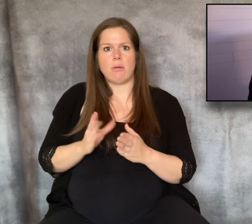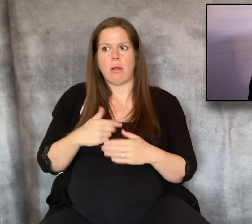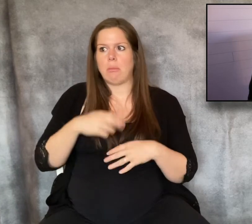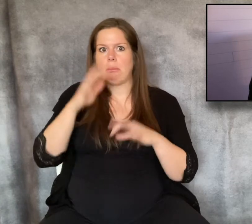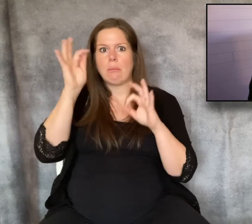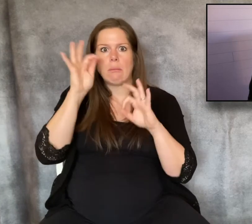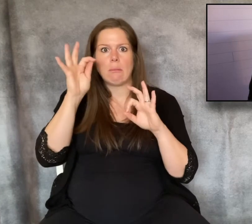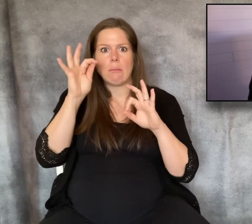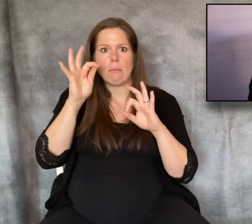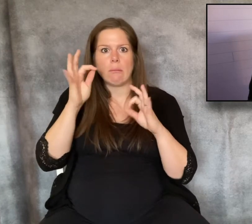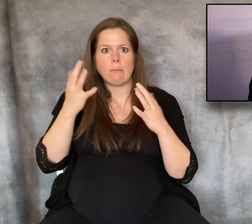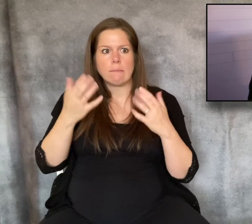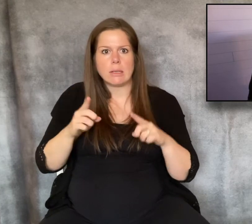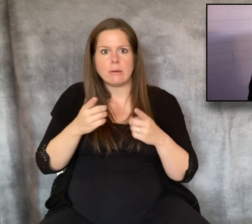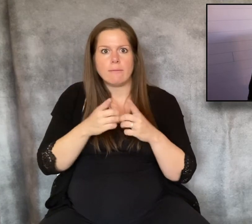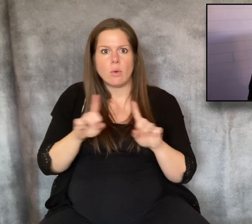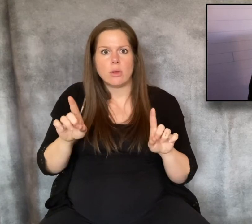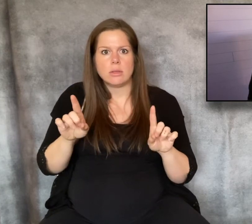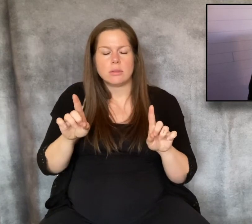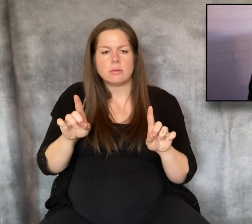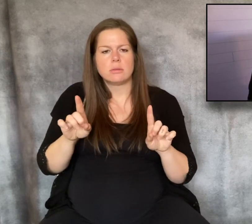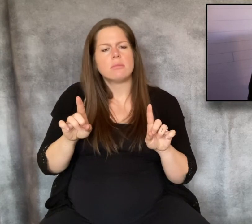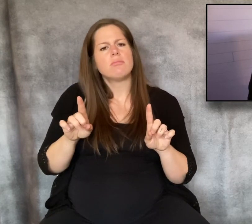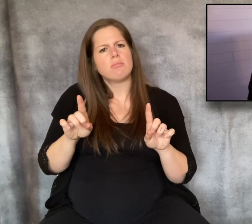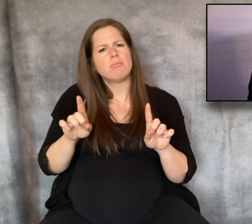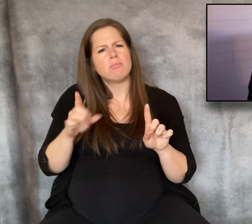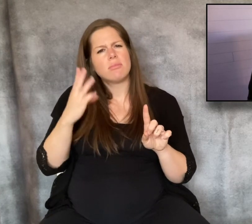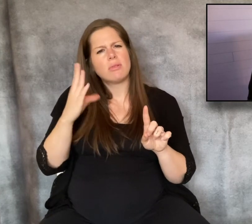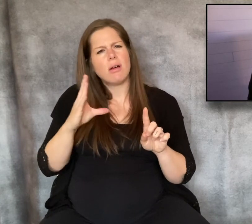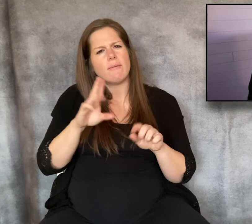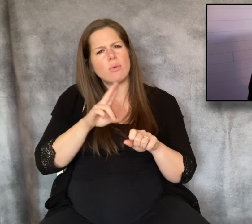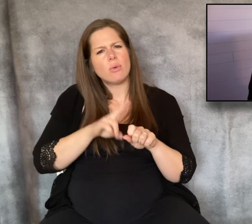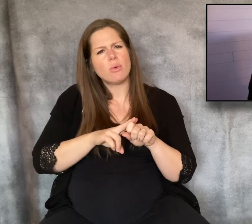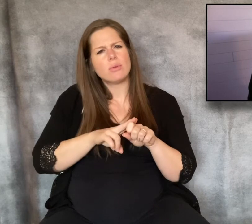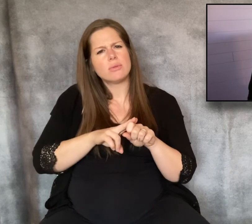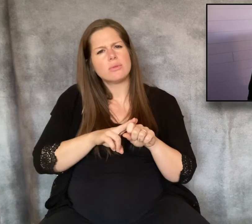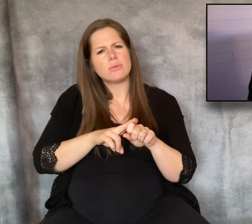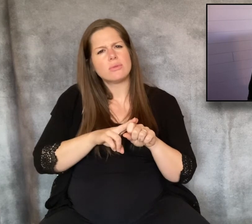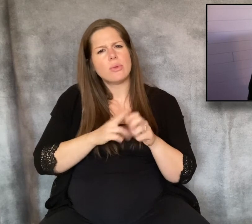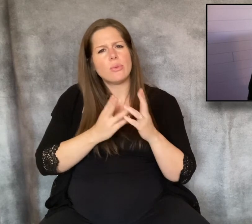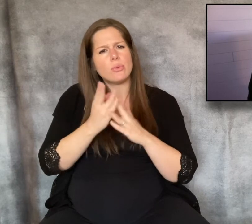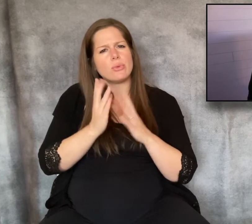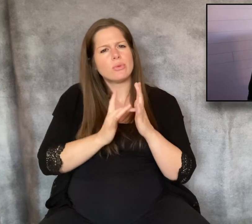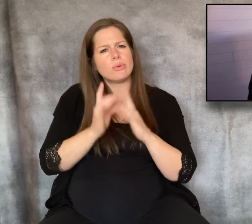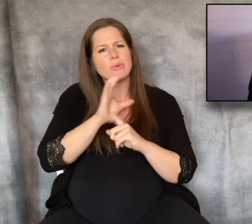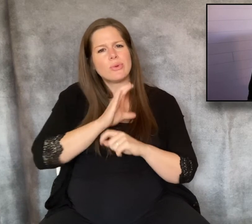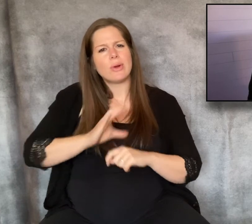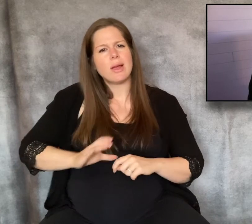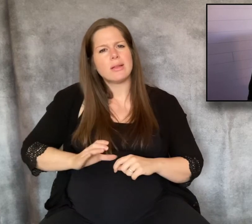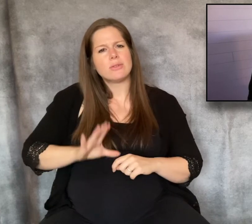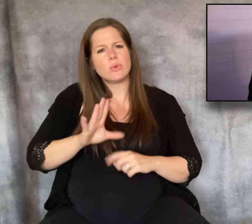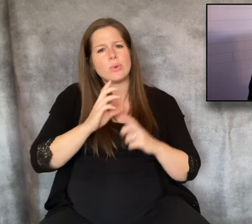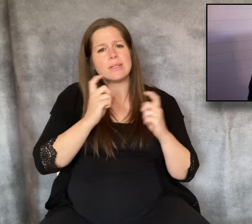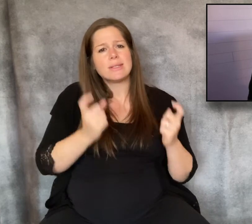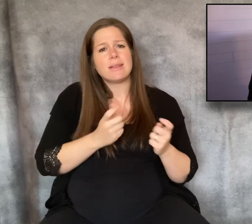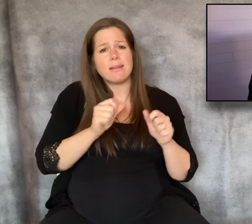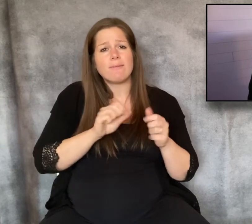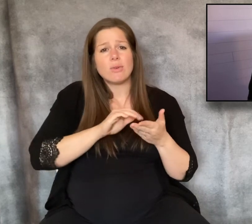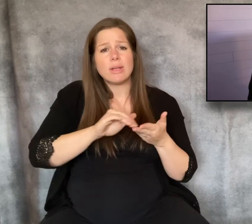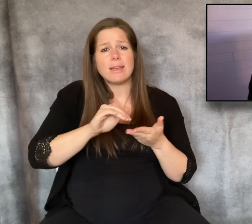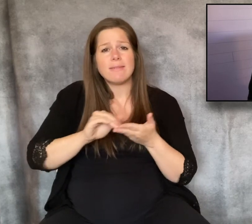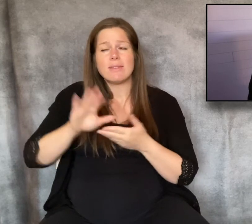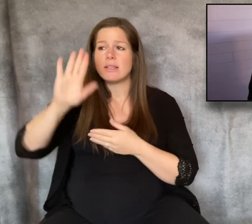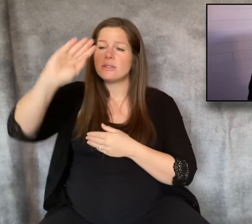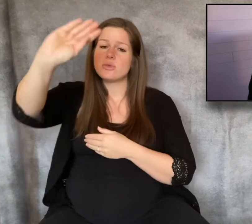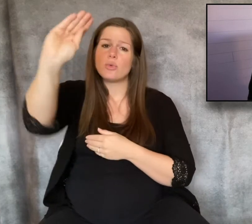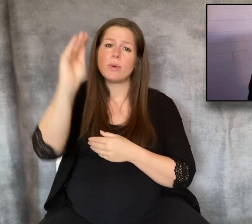say, and maybe you weren't even a believer at that time. Just know that the gospel of Jesus Christ covers all sin, and